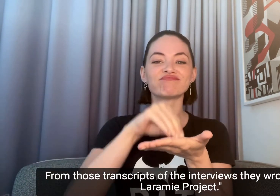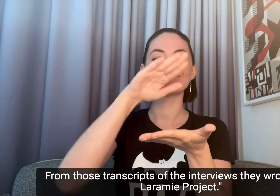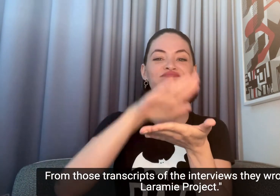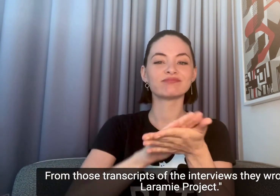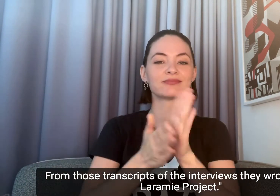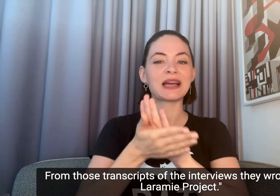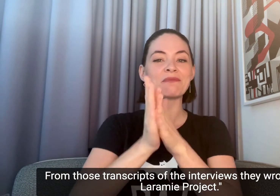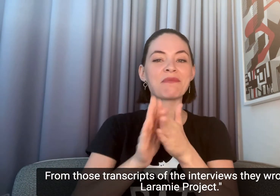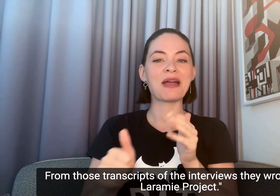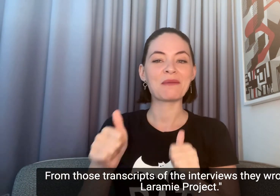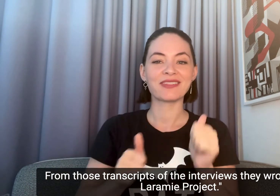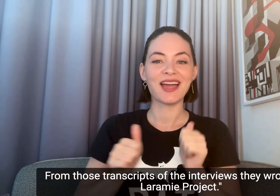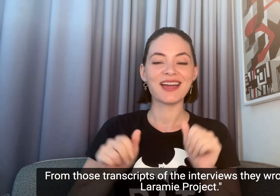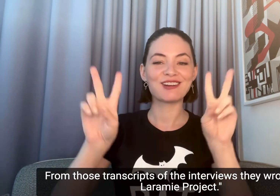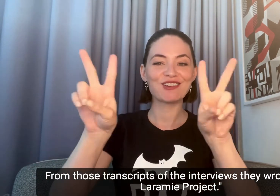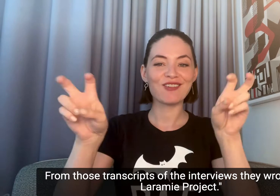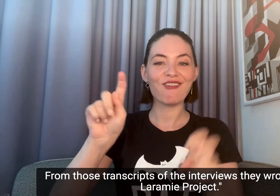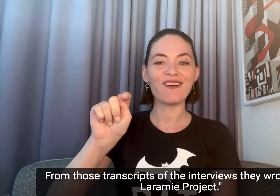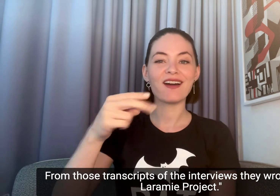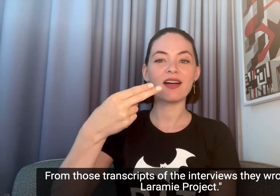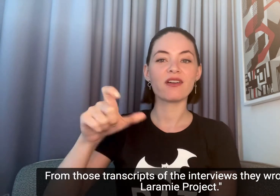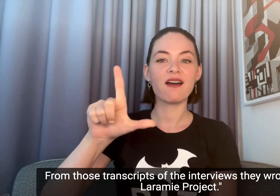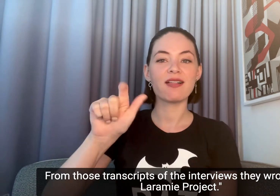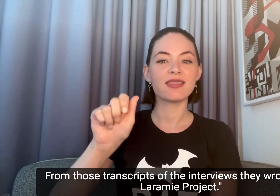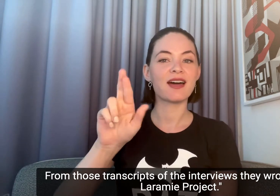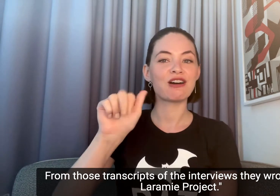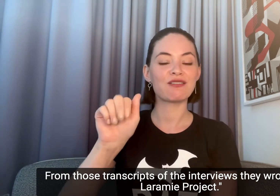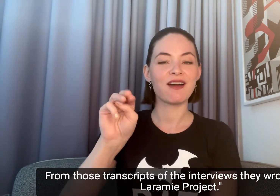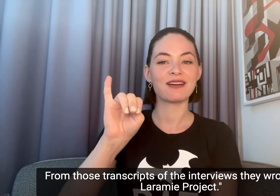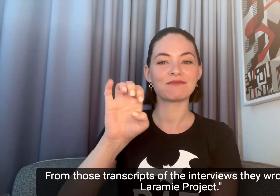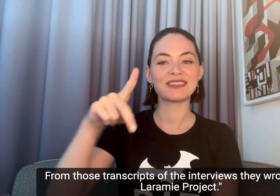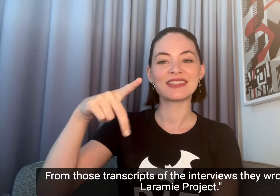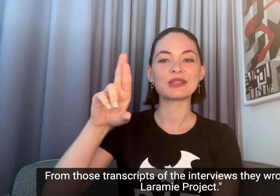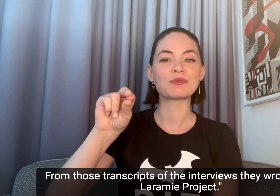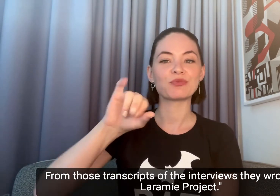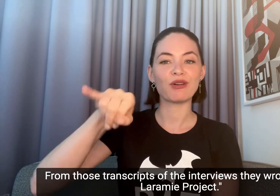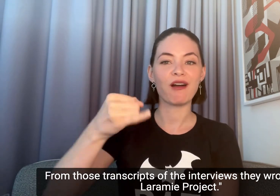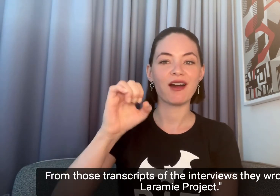From those transcripts of the interviews, they wrote the Laramie Project.